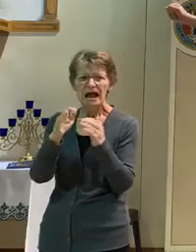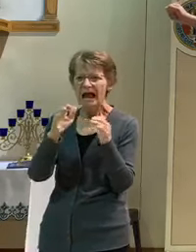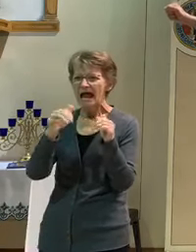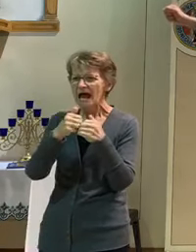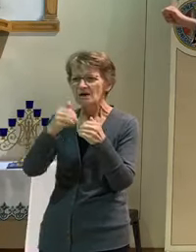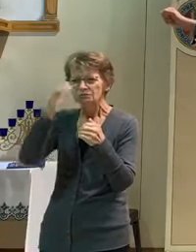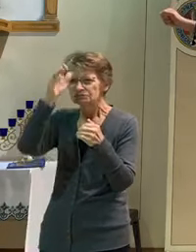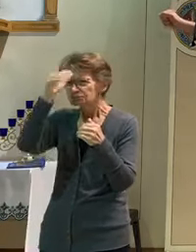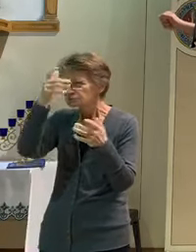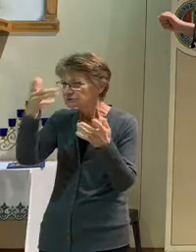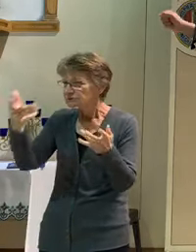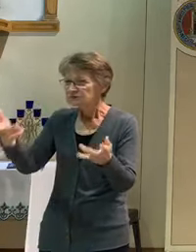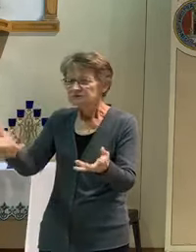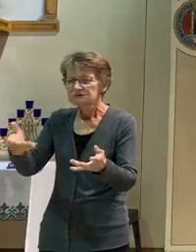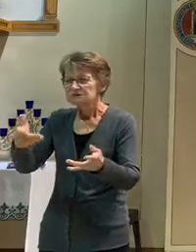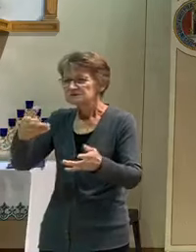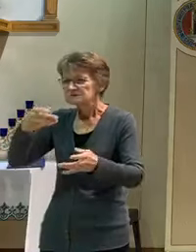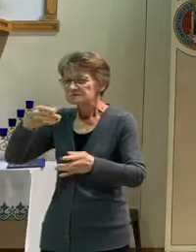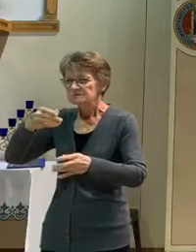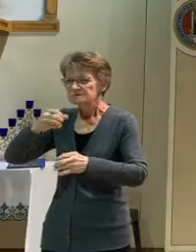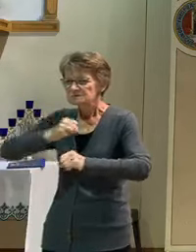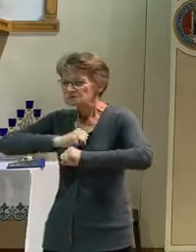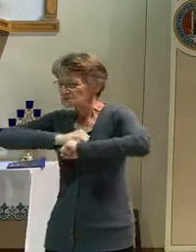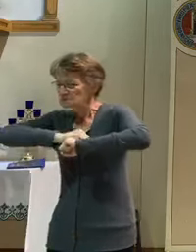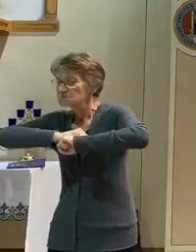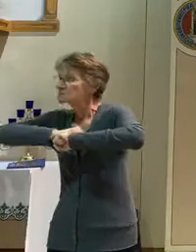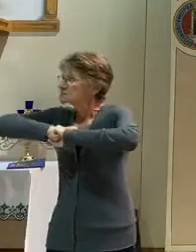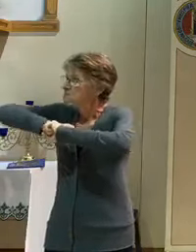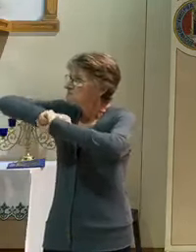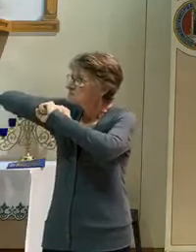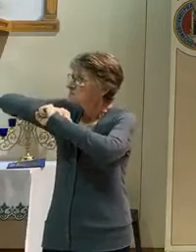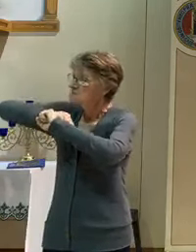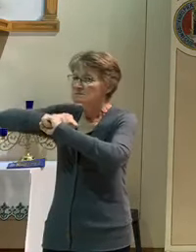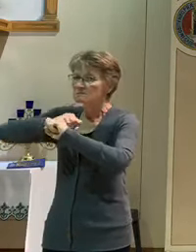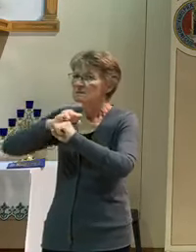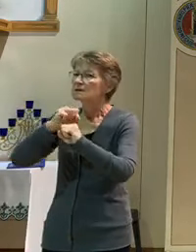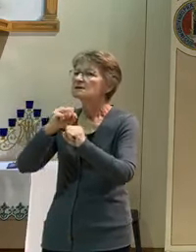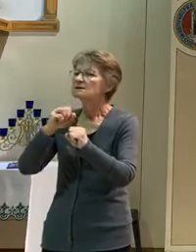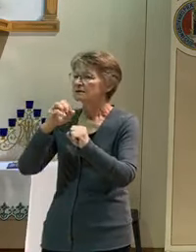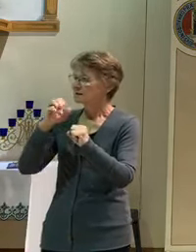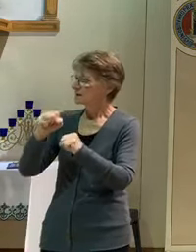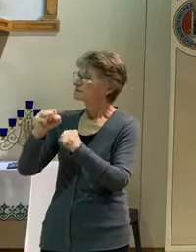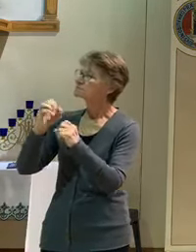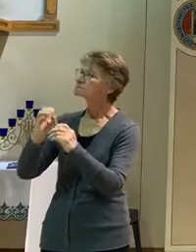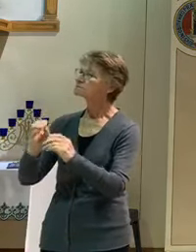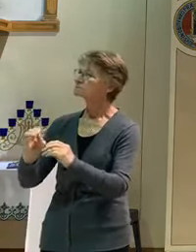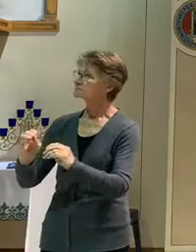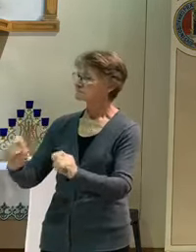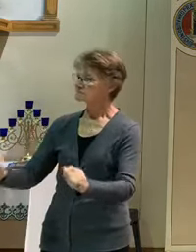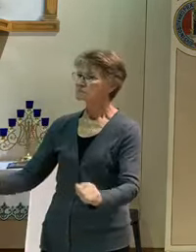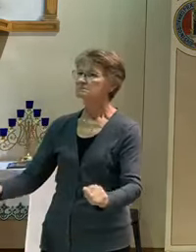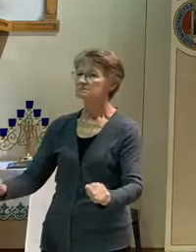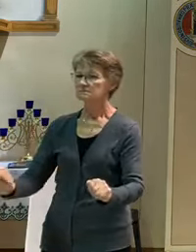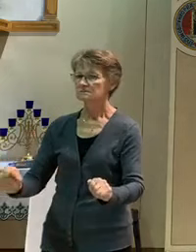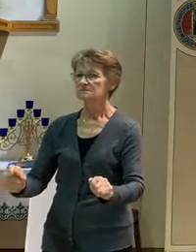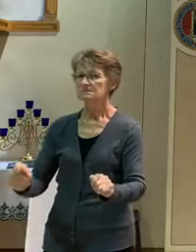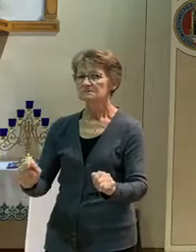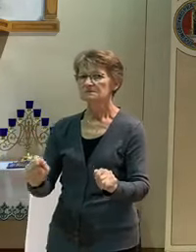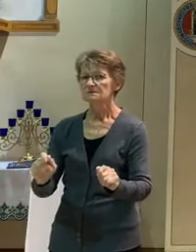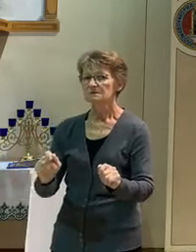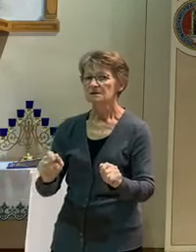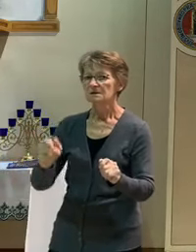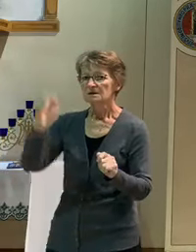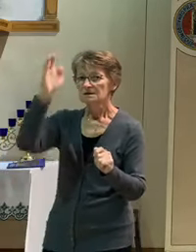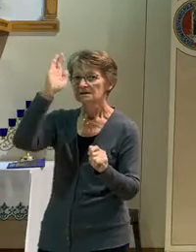in our family killed by another, all the way to something simple as a lack of kindness. All of